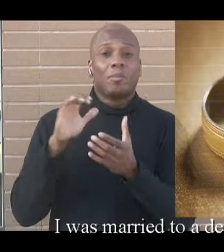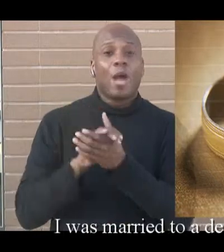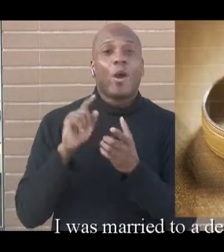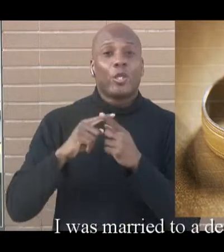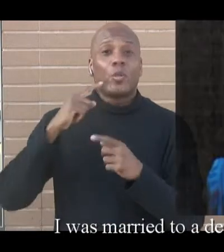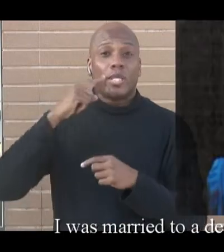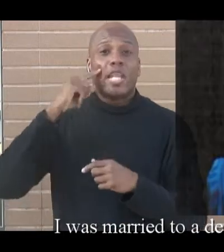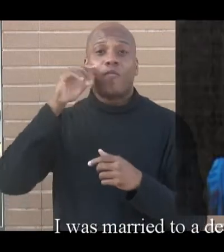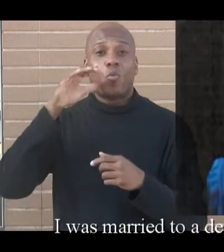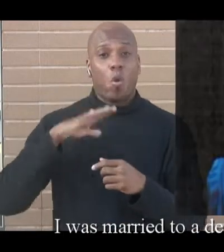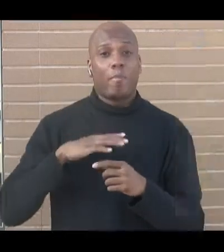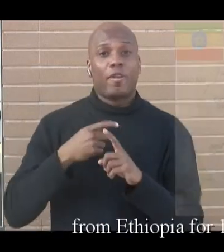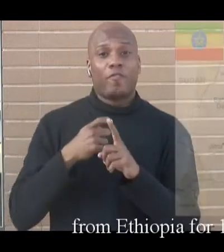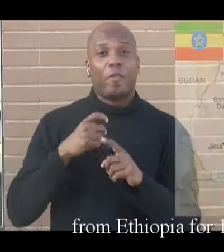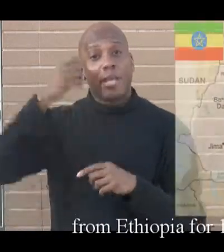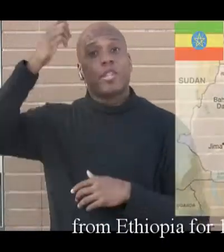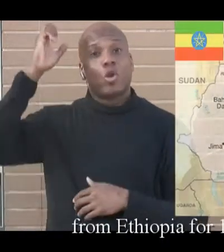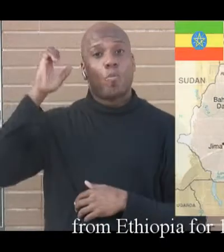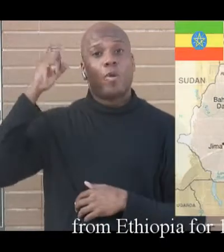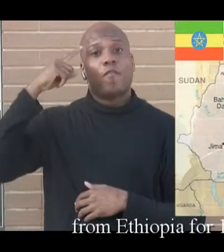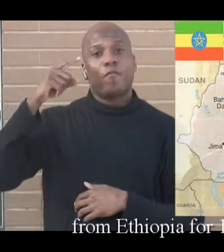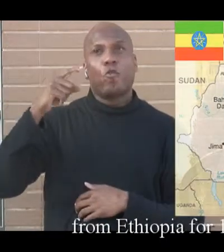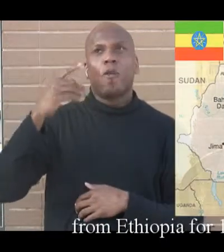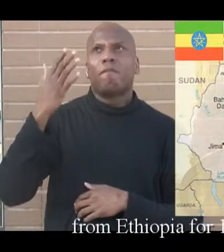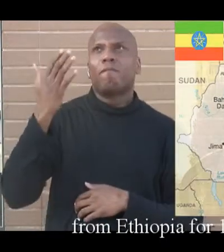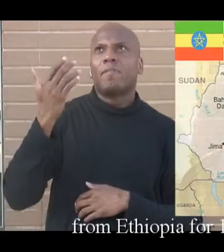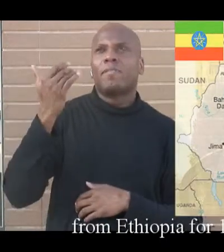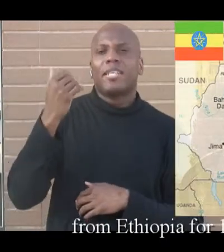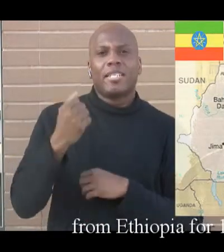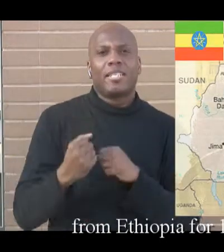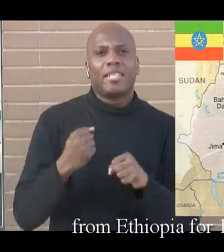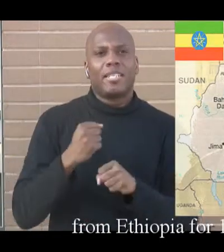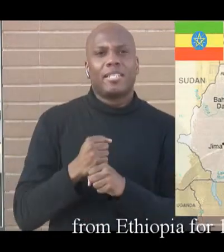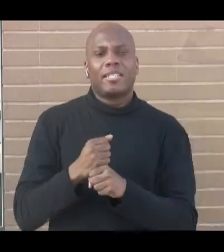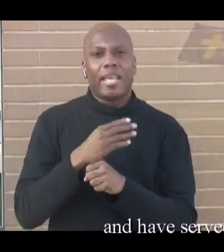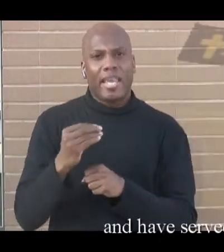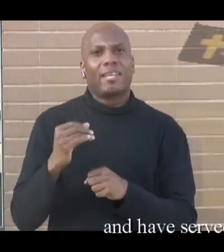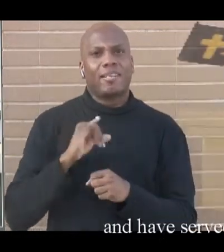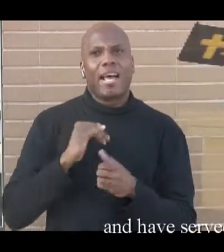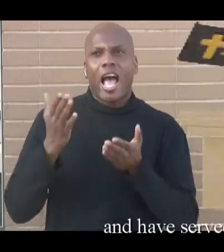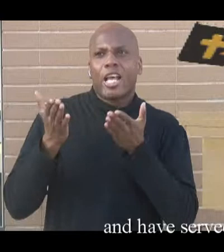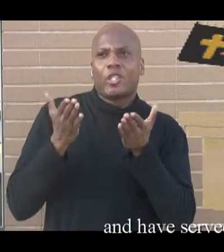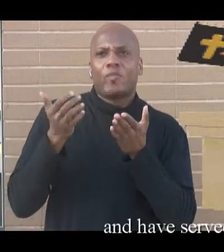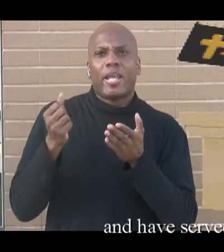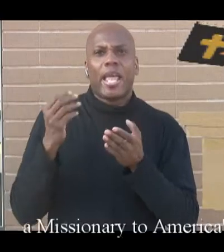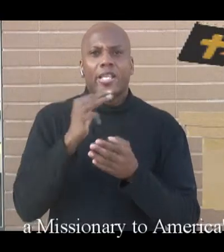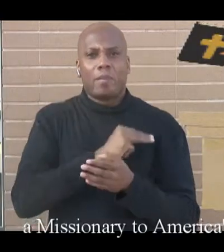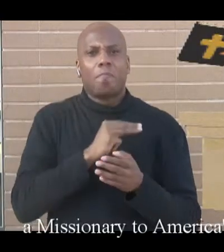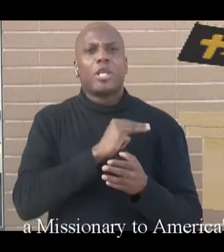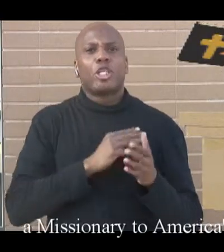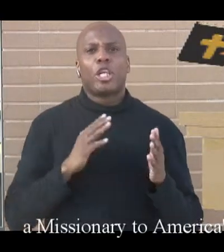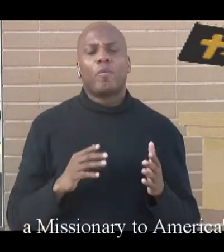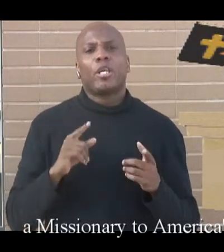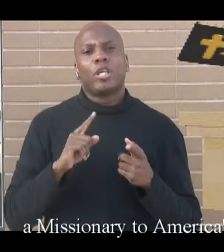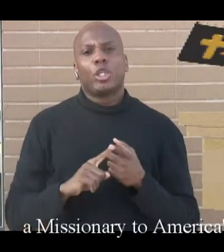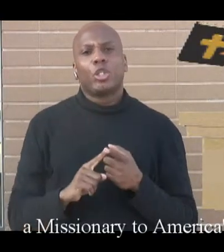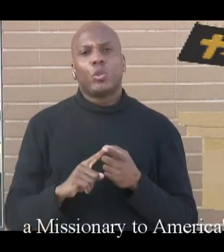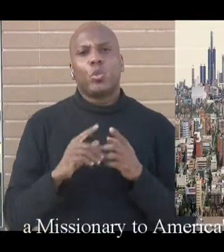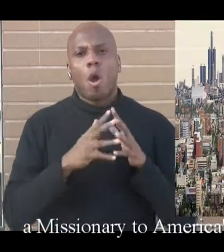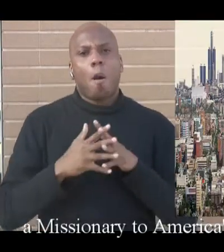I was married to a deaf woman from Ethiopia for 15 years and have served as a